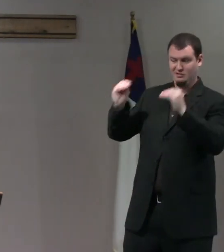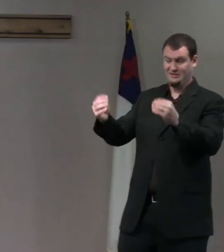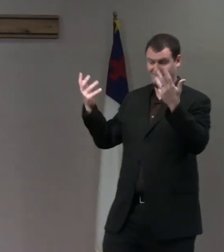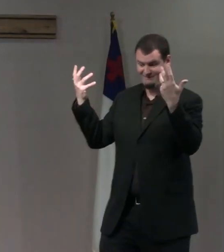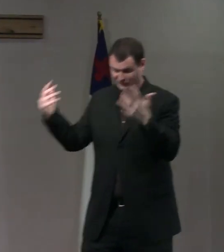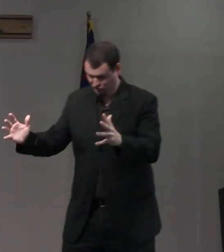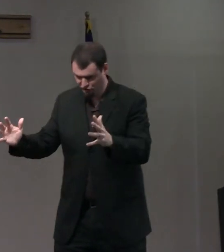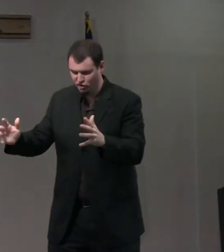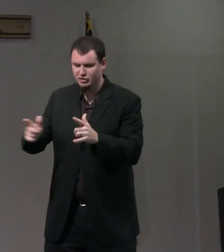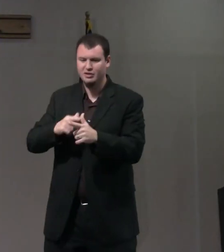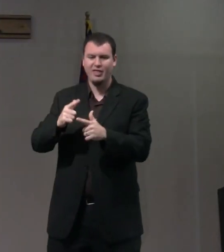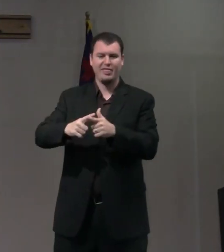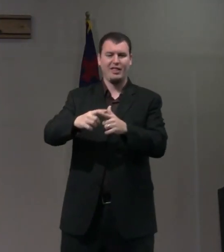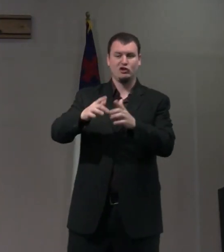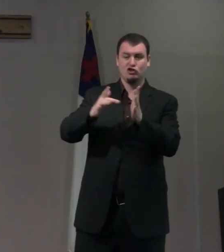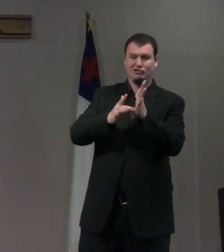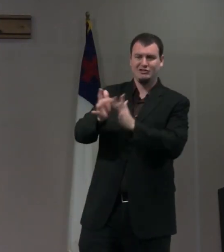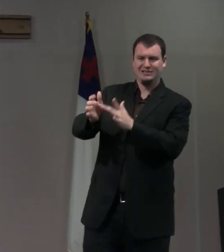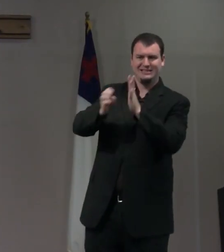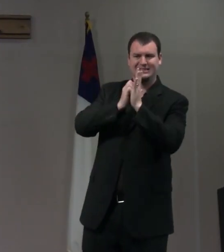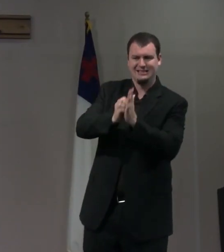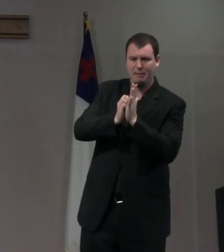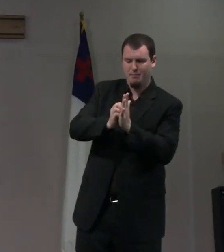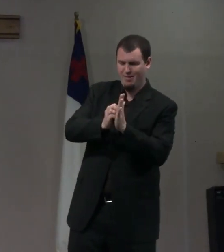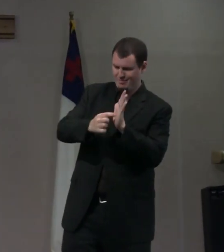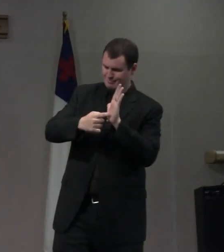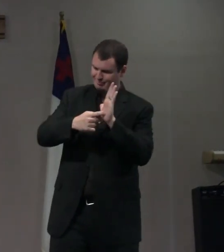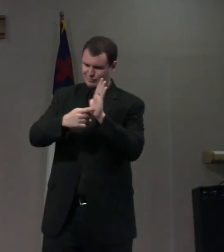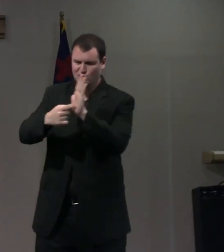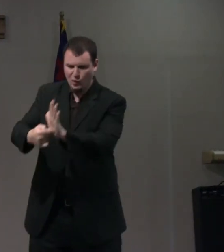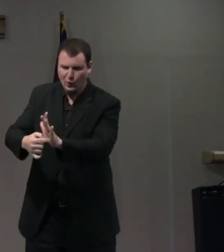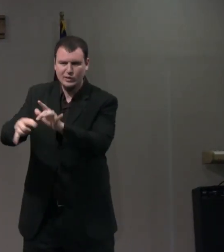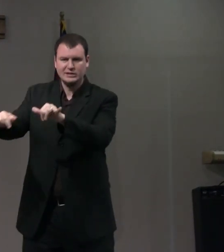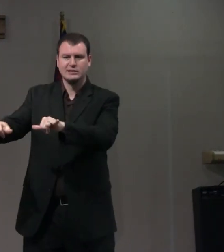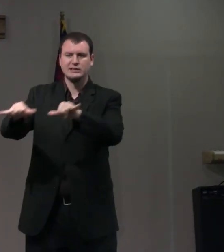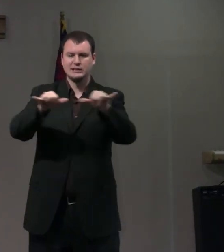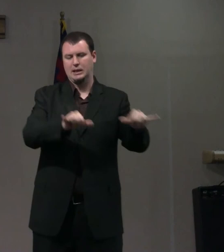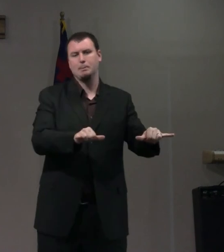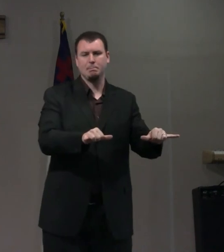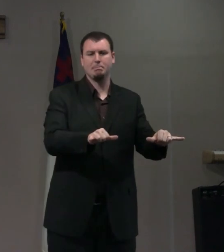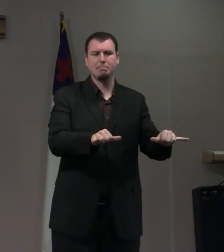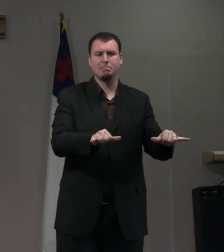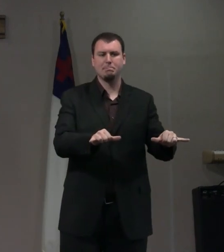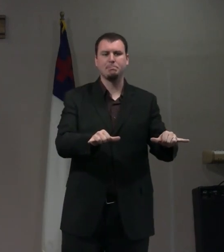Jesus taught his disciples, and then he gave them an example. He showed them